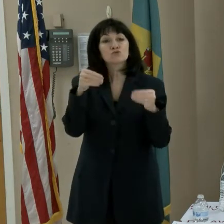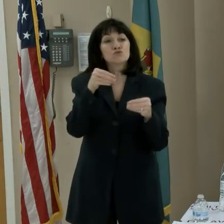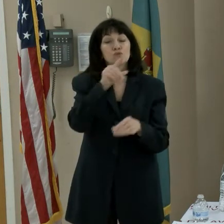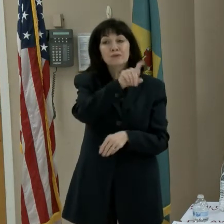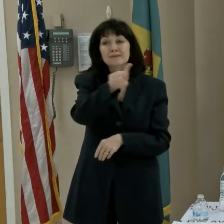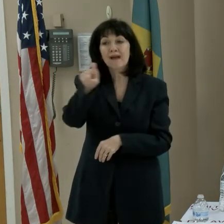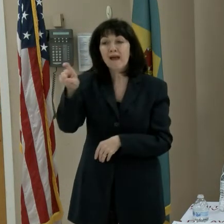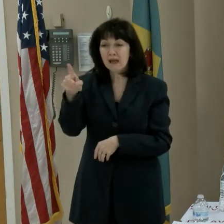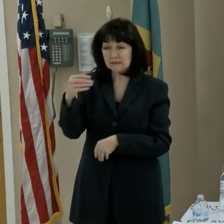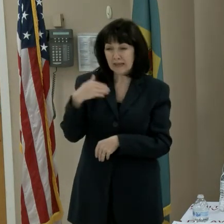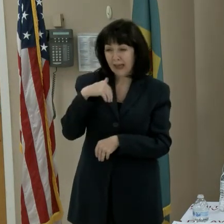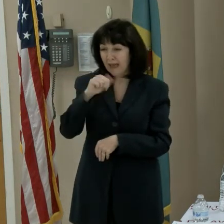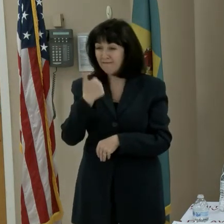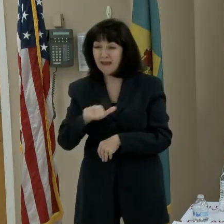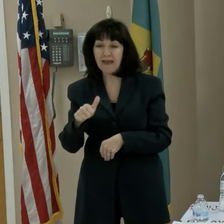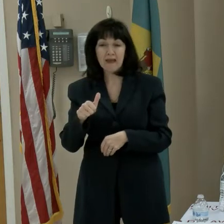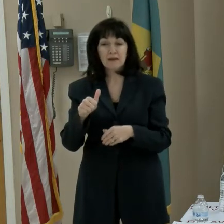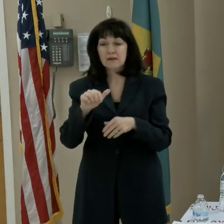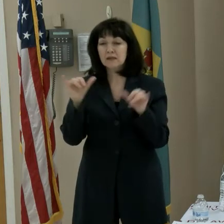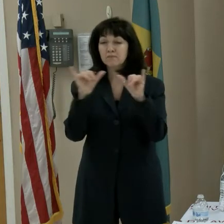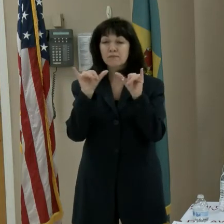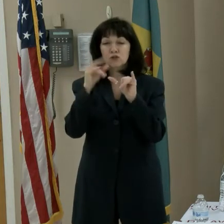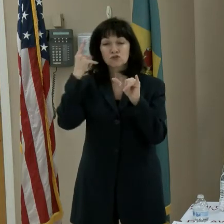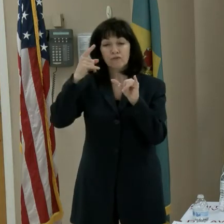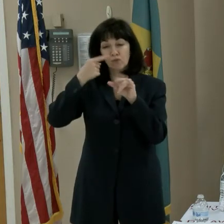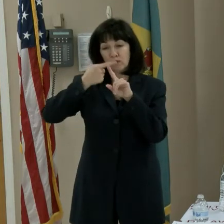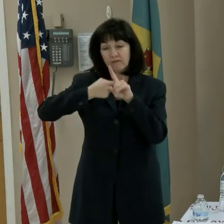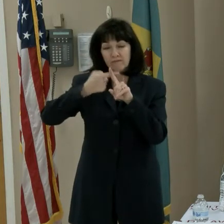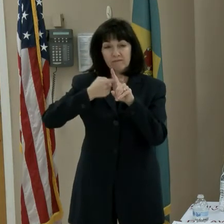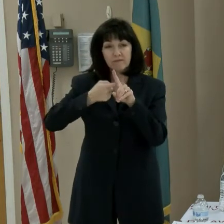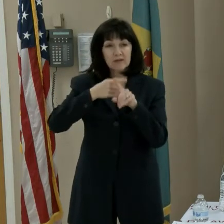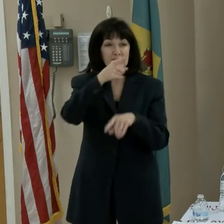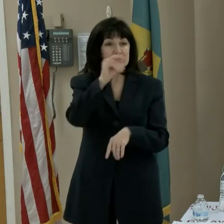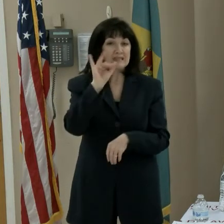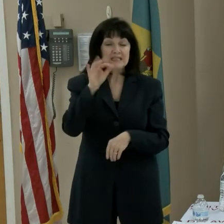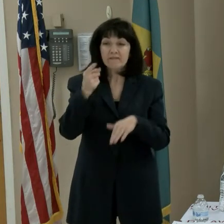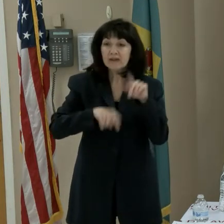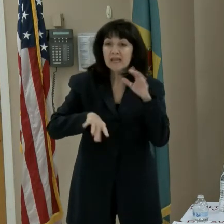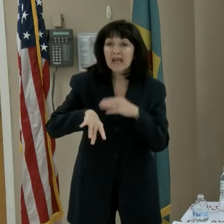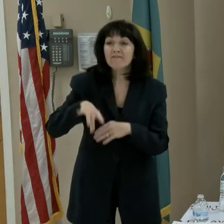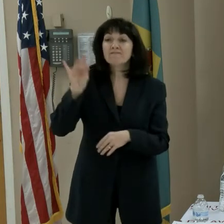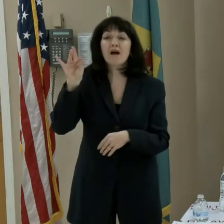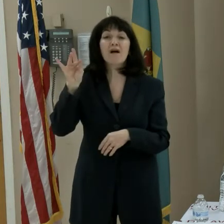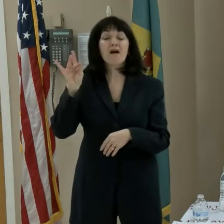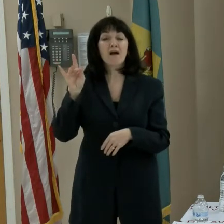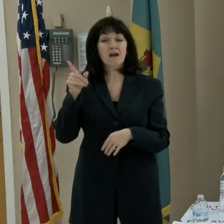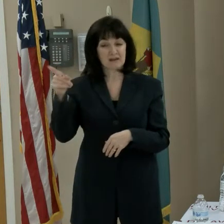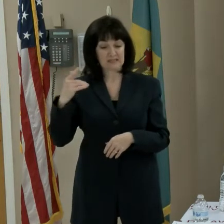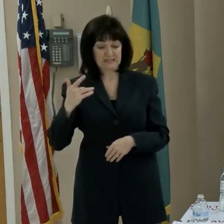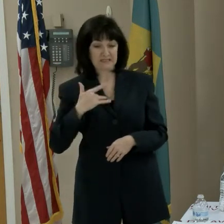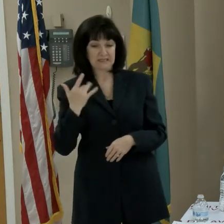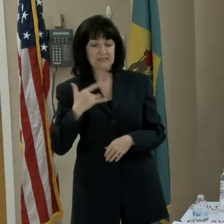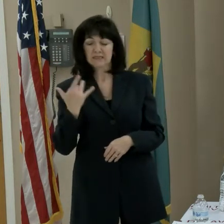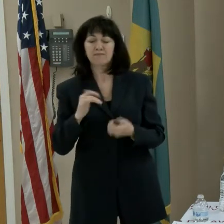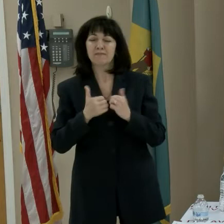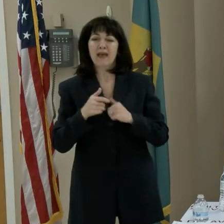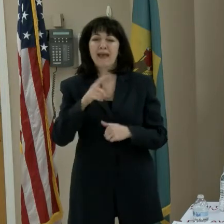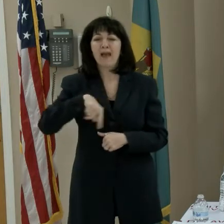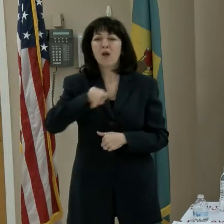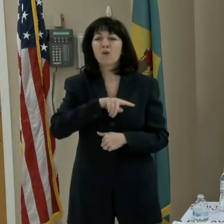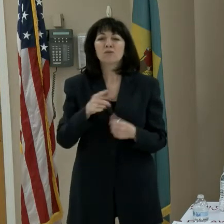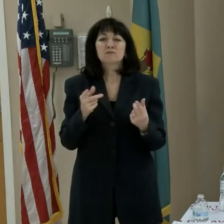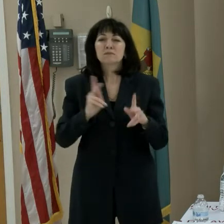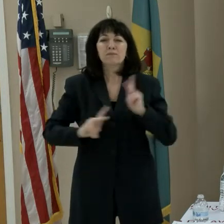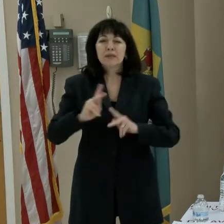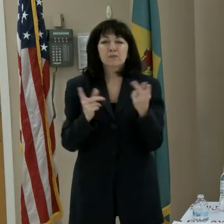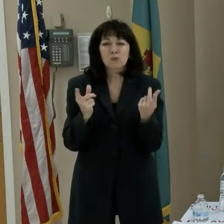pharmacies. And if they can't find one, but they're concerned they have symptoms, do you have some recommendations for how they should respond? Yeah, I mean,